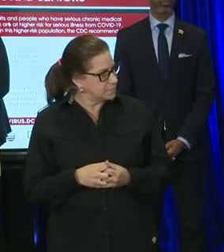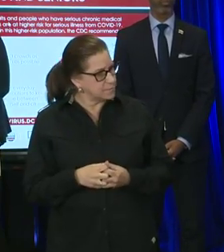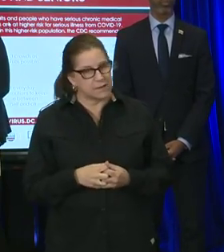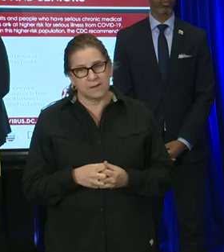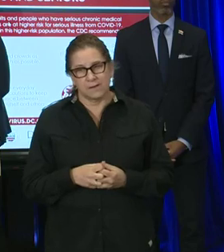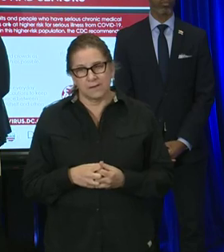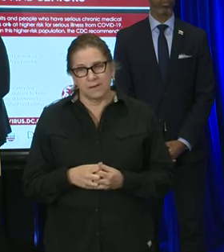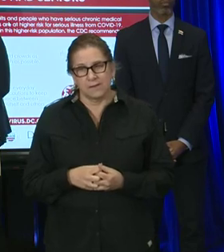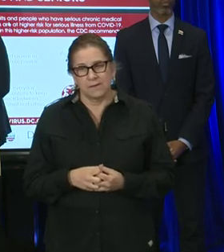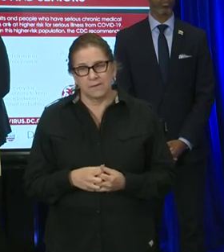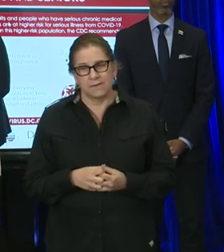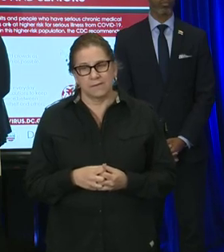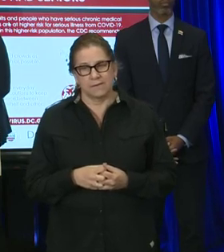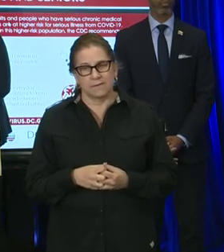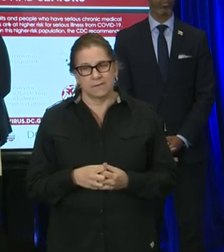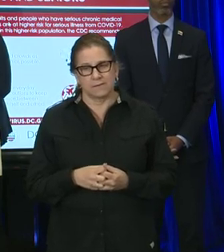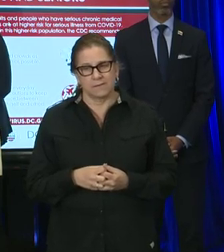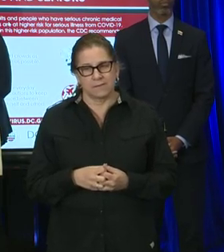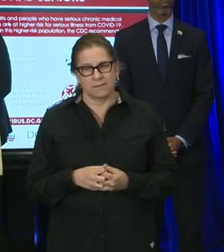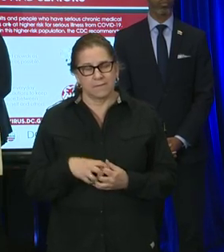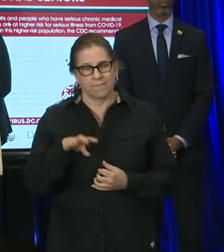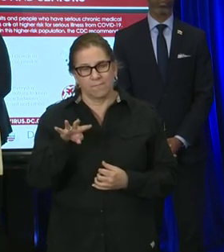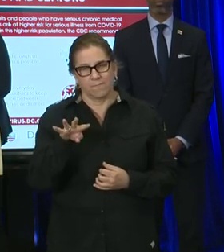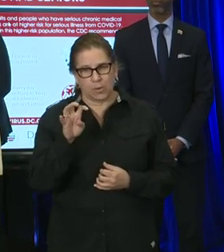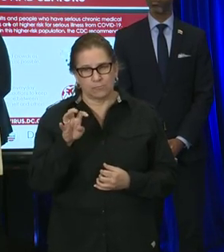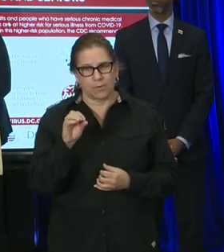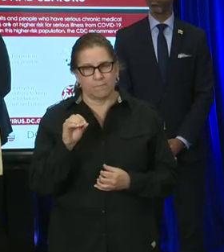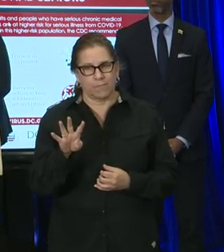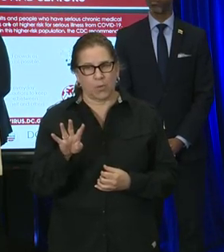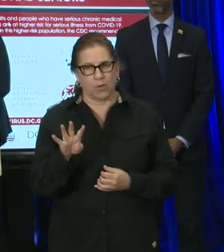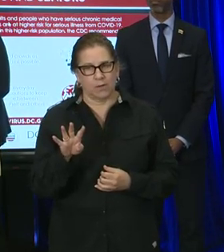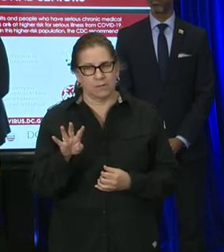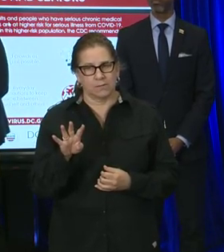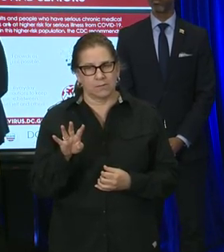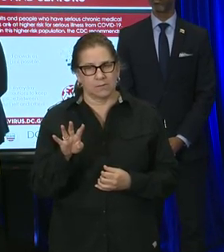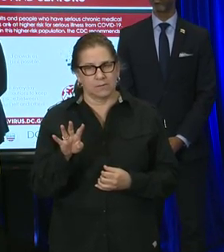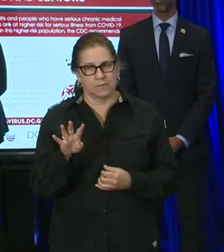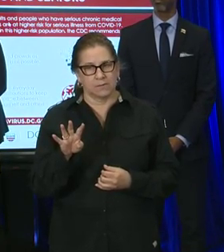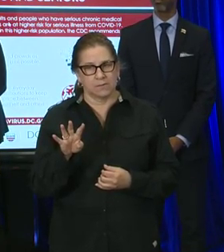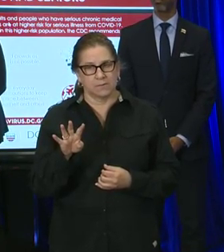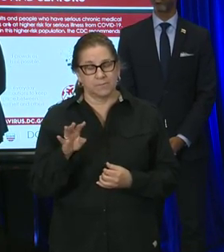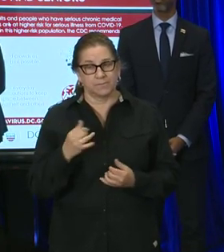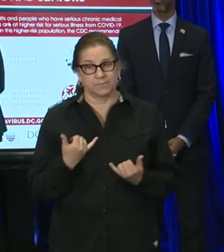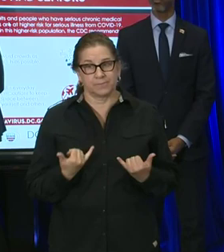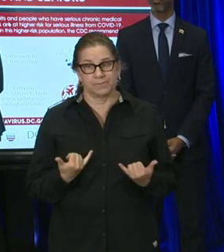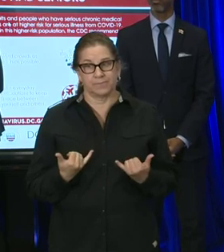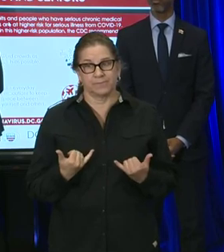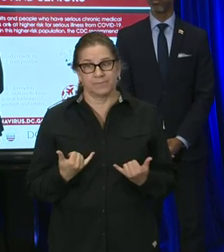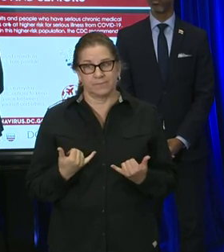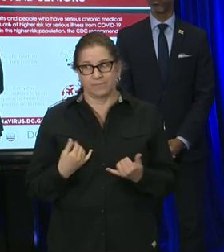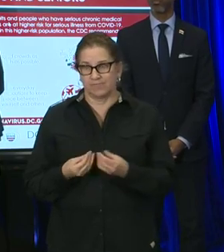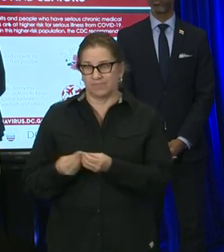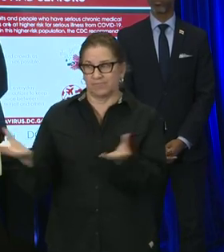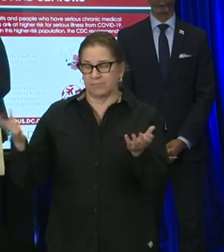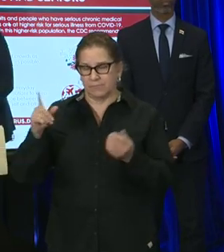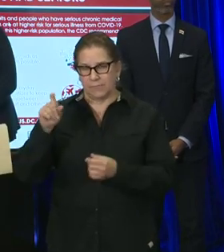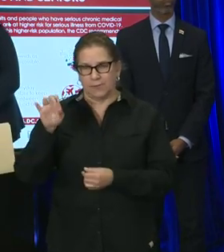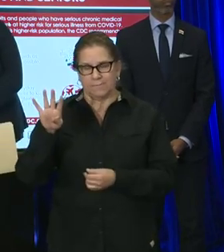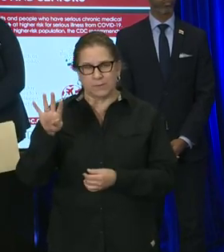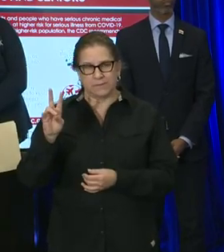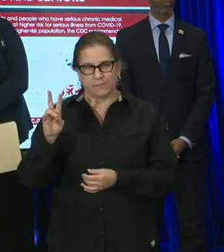We have 404, and 147 are currently in use. 257 are available. How